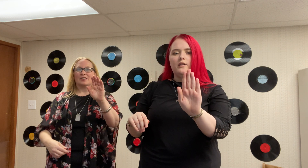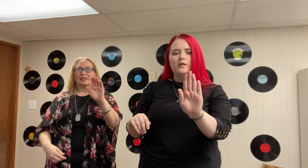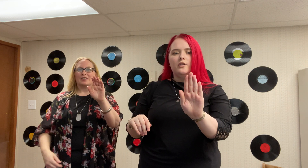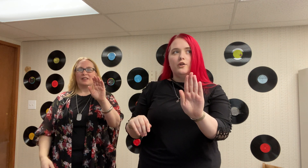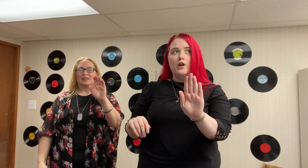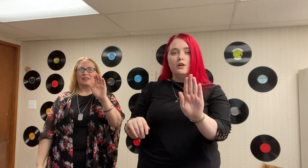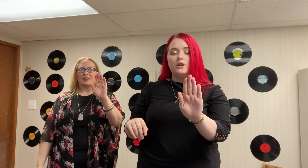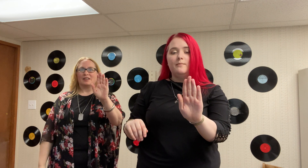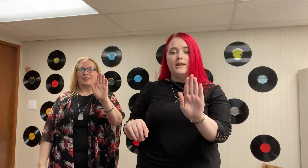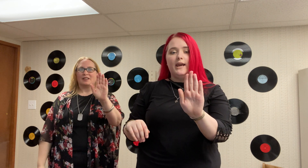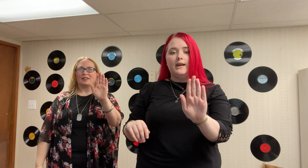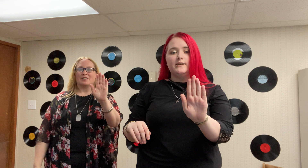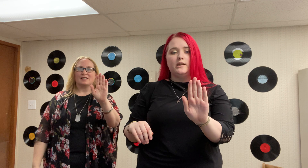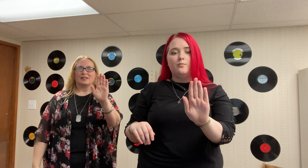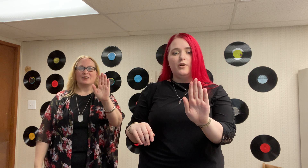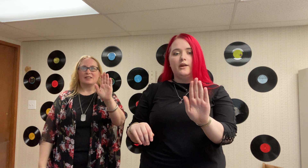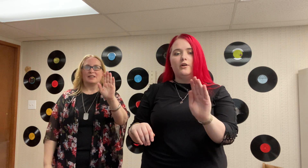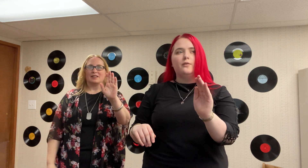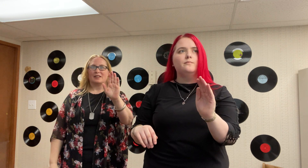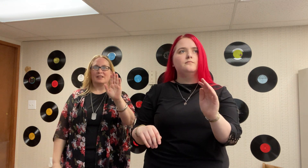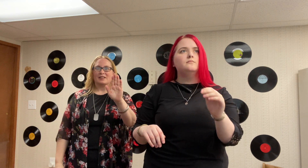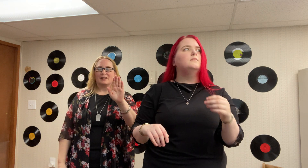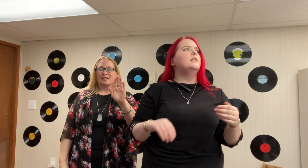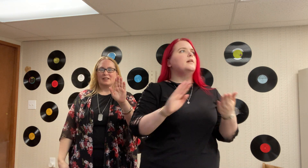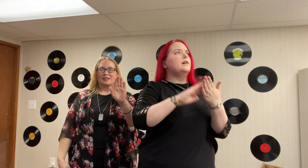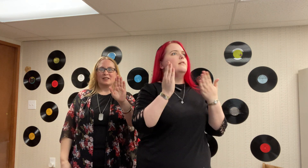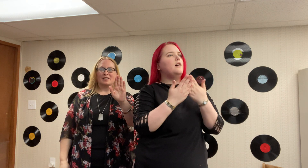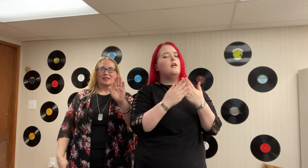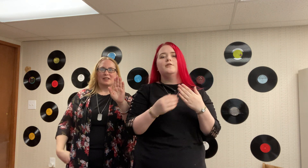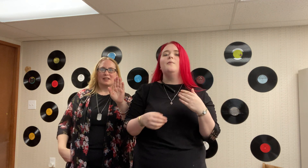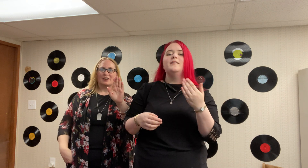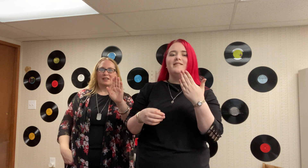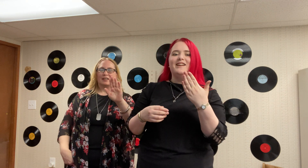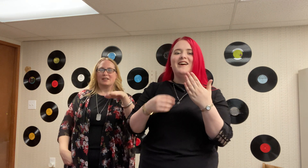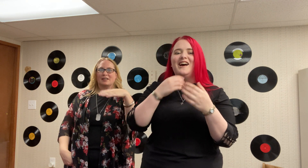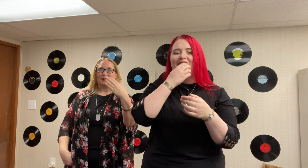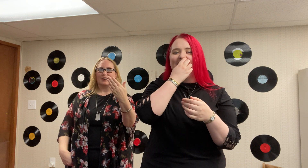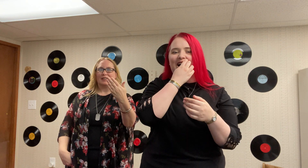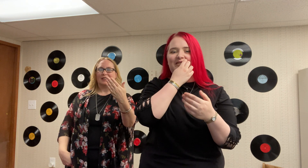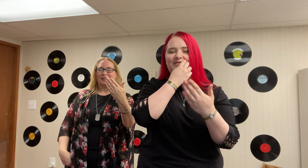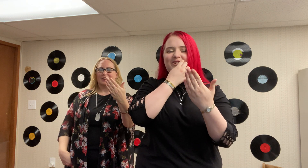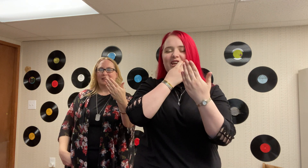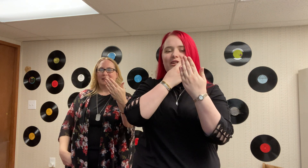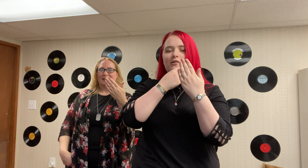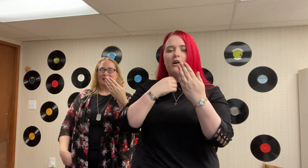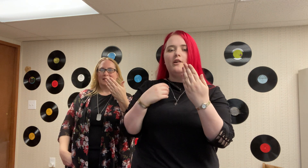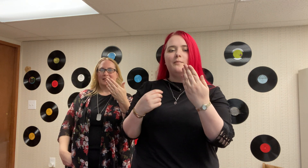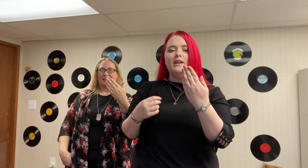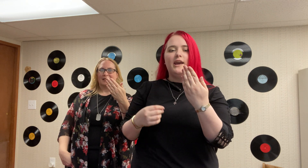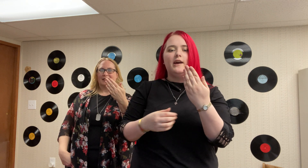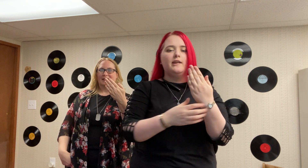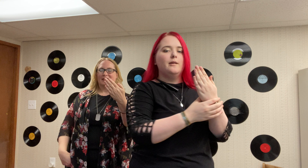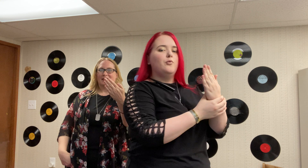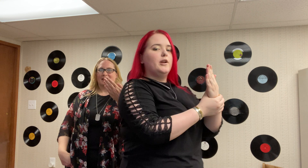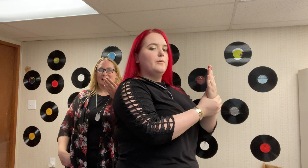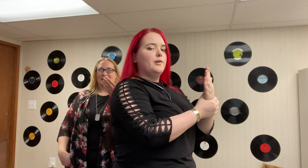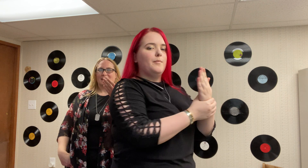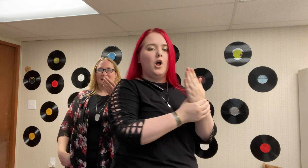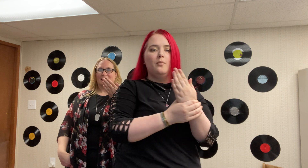your non-dominant hand and you point it, or is all, nope, it's in. You take your non-dominant hand and point it with your palm